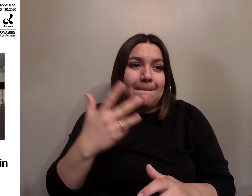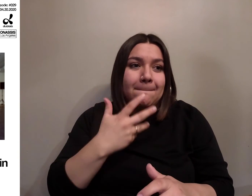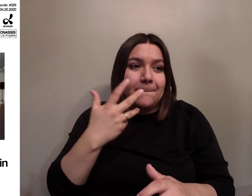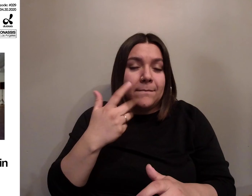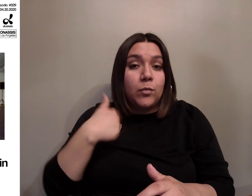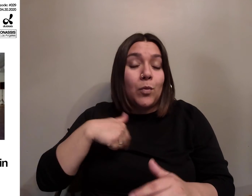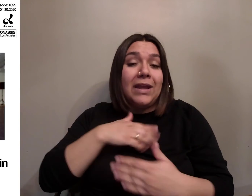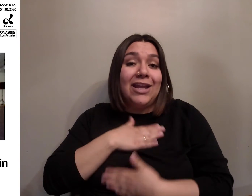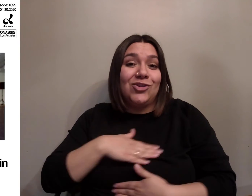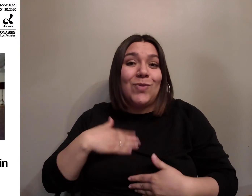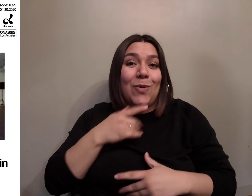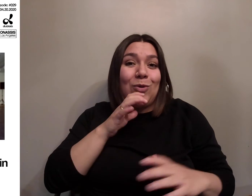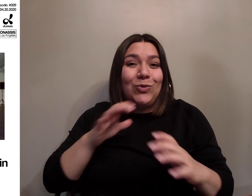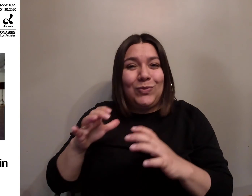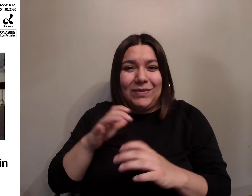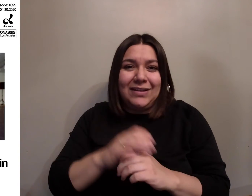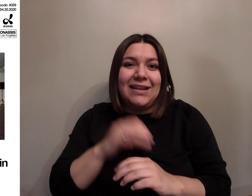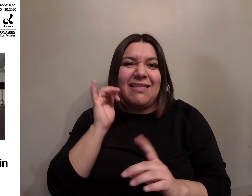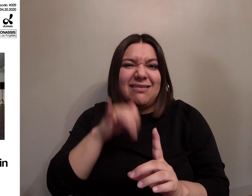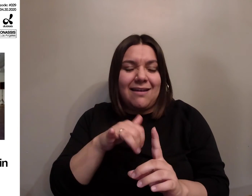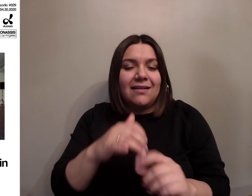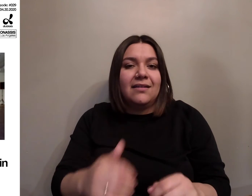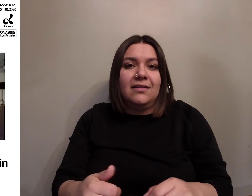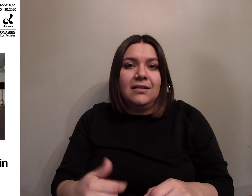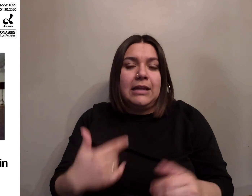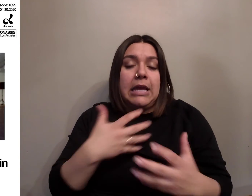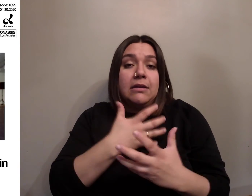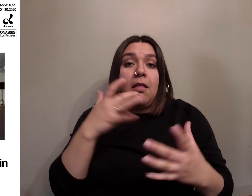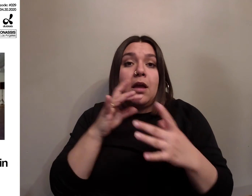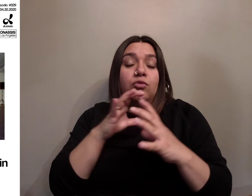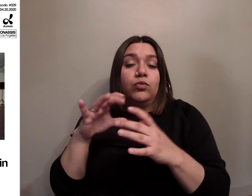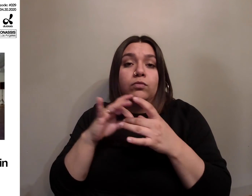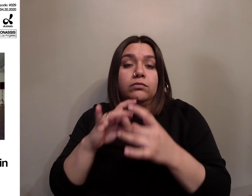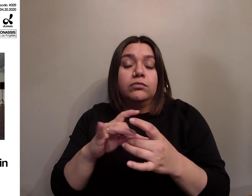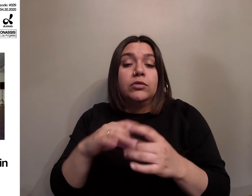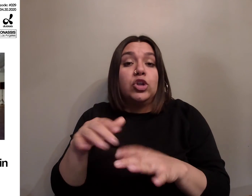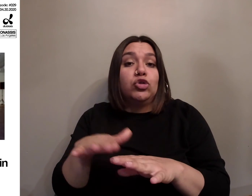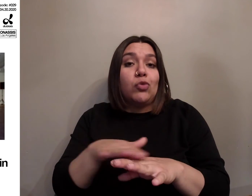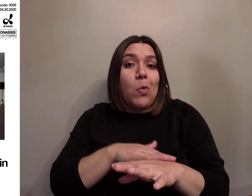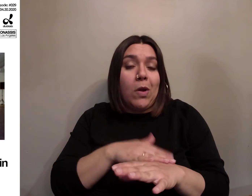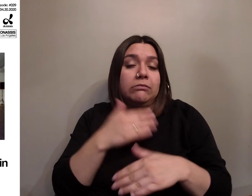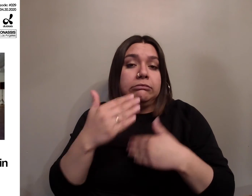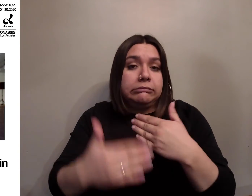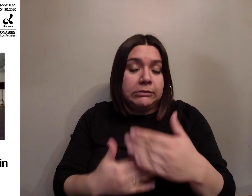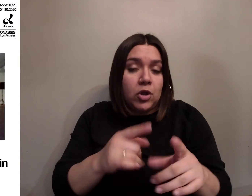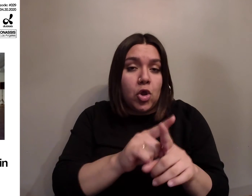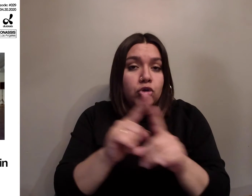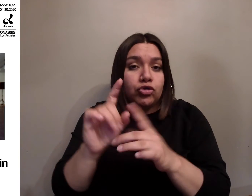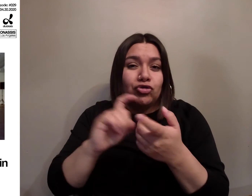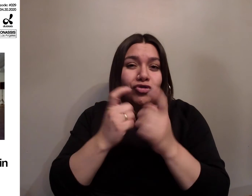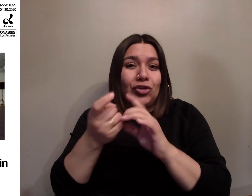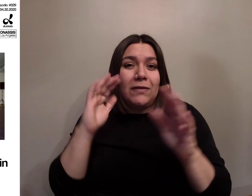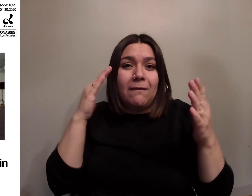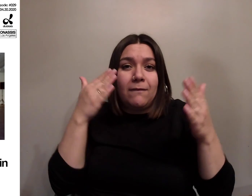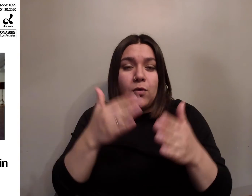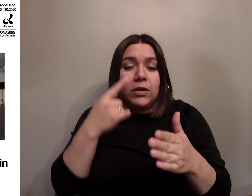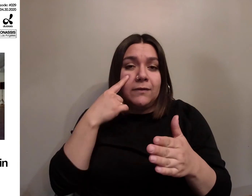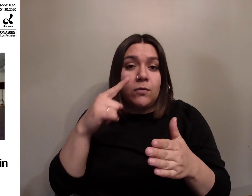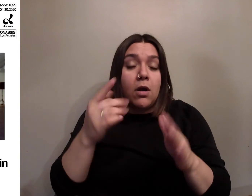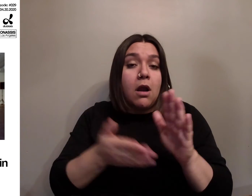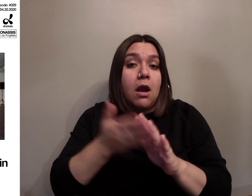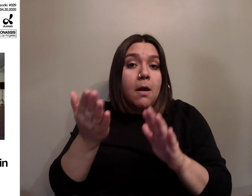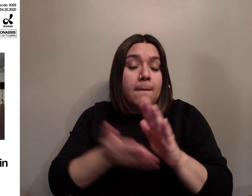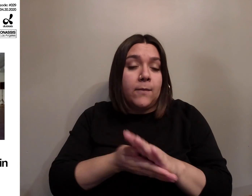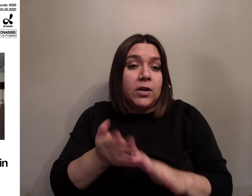productive manner all the time. If you had to be utopian or perhaps